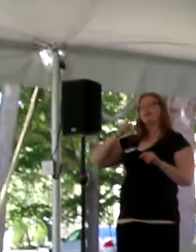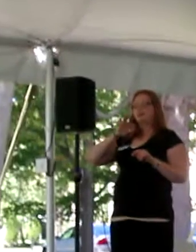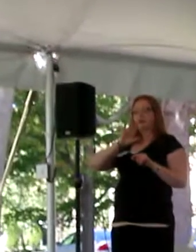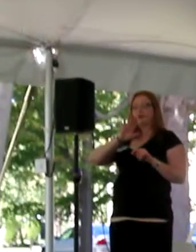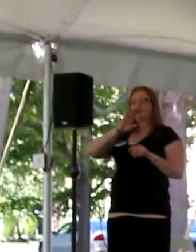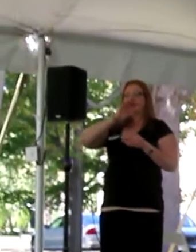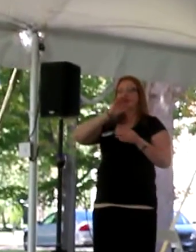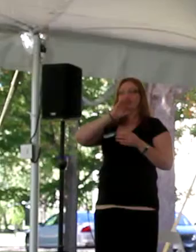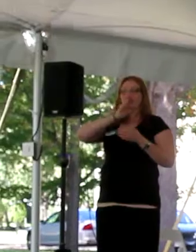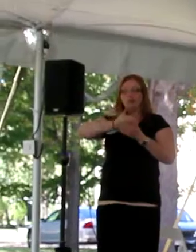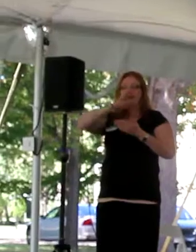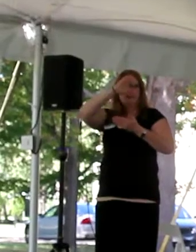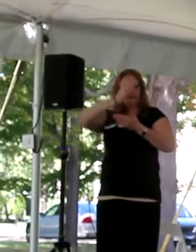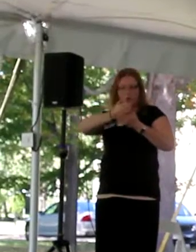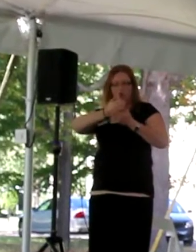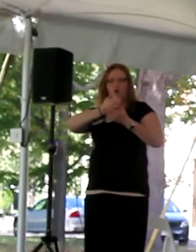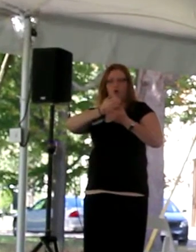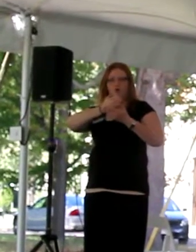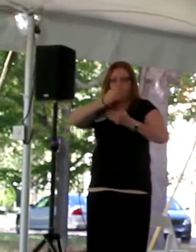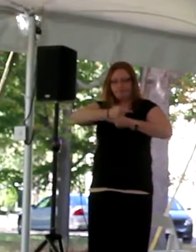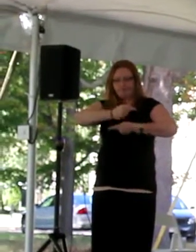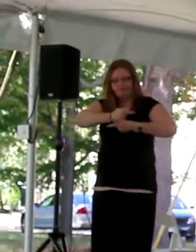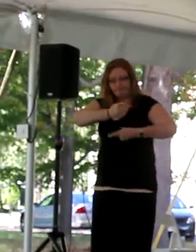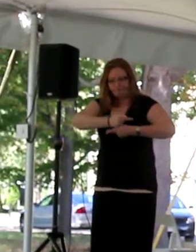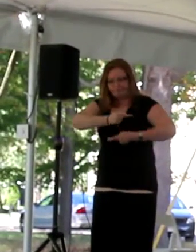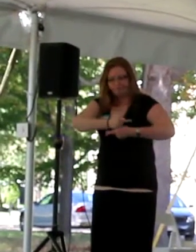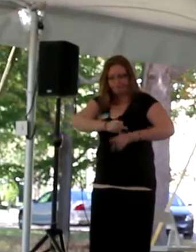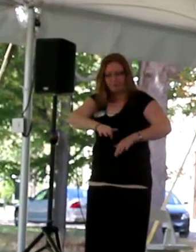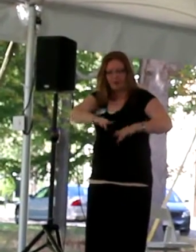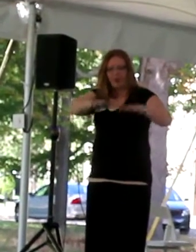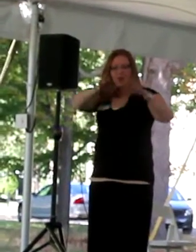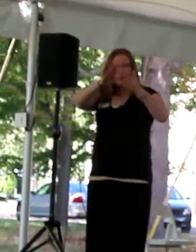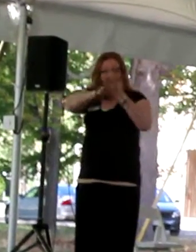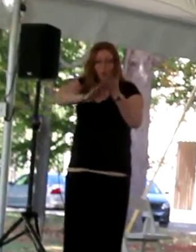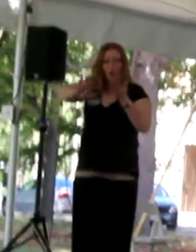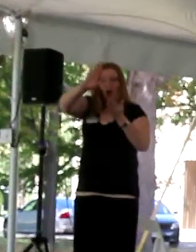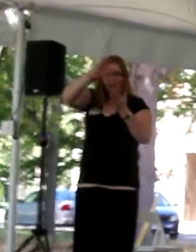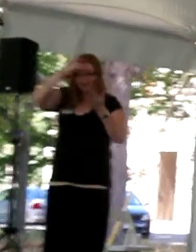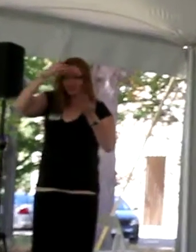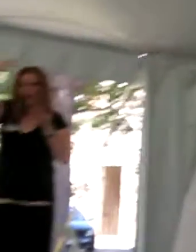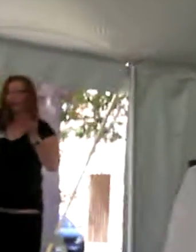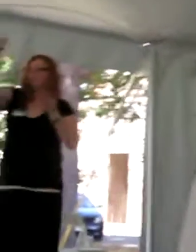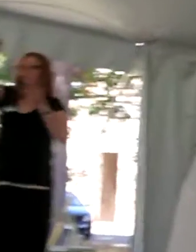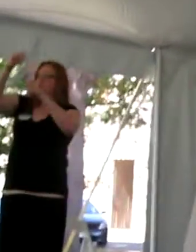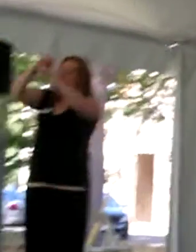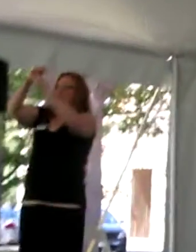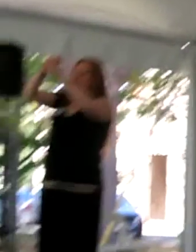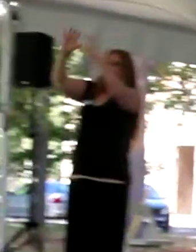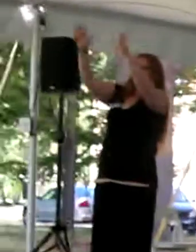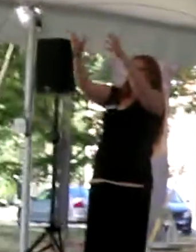under your, roof, but once they leave college and they go out into the workforce, they're not always equipped to be able to